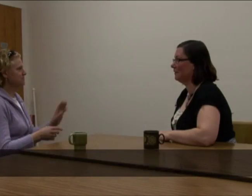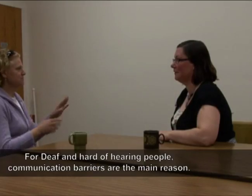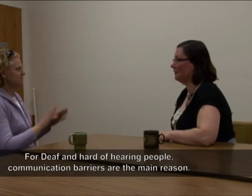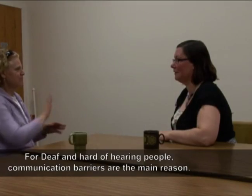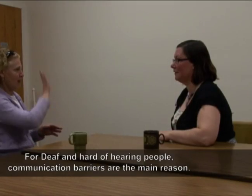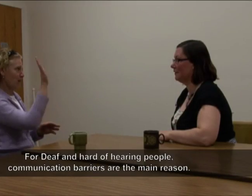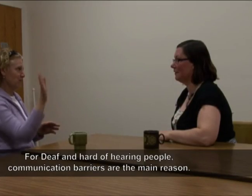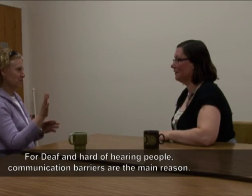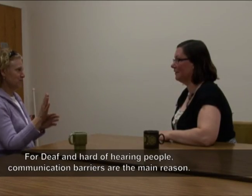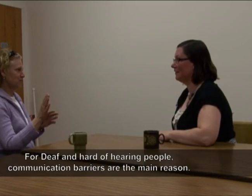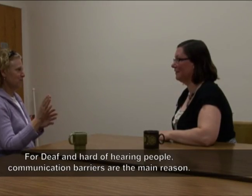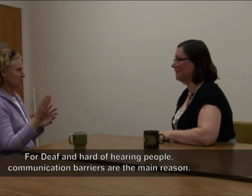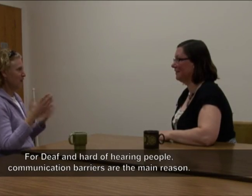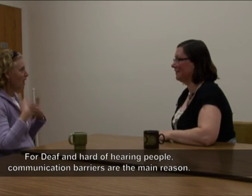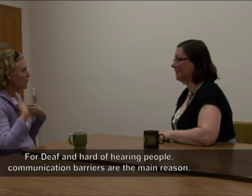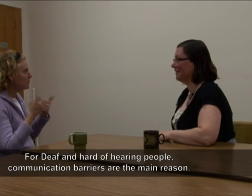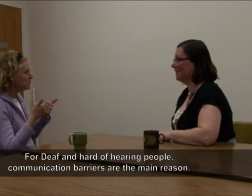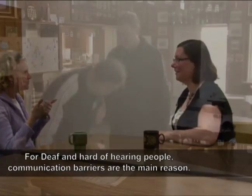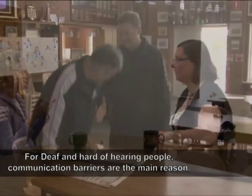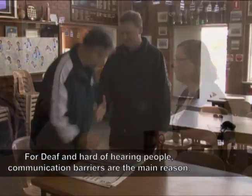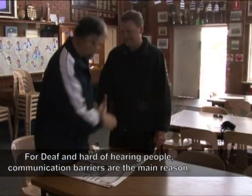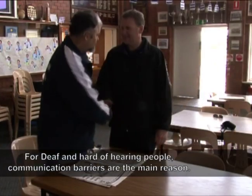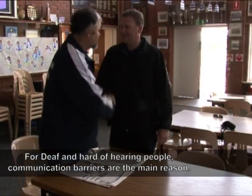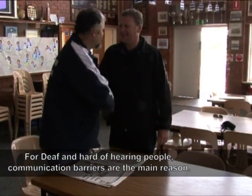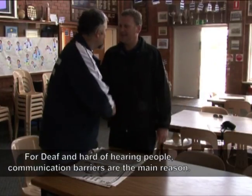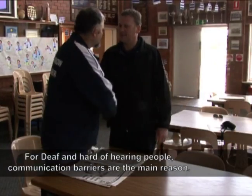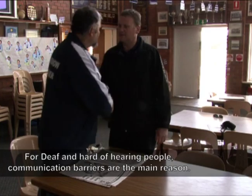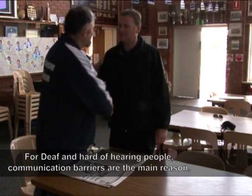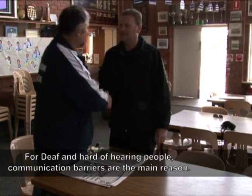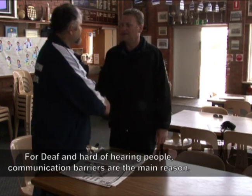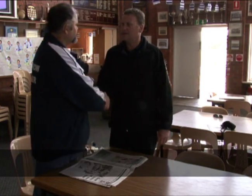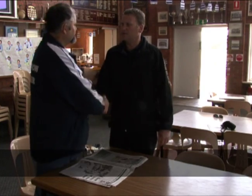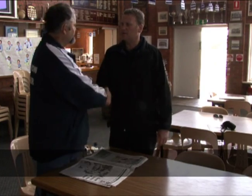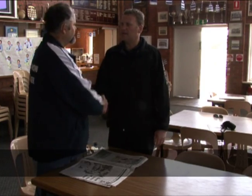people, communication barriers are the main reason. This DVD showed us that we have the